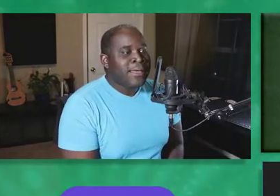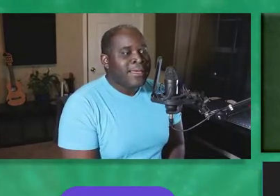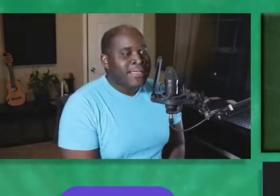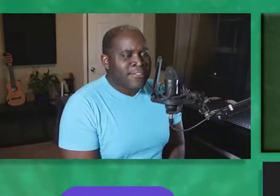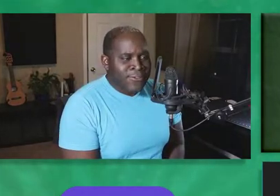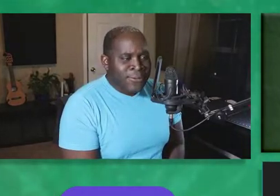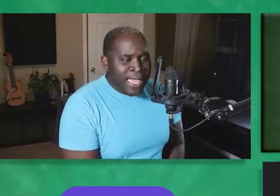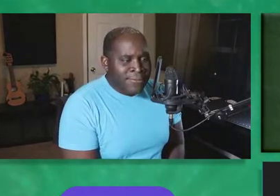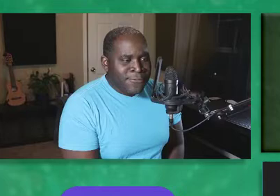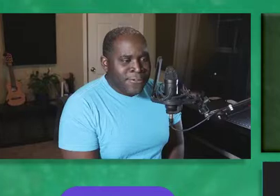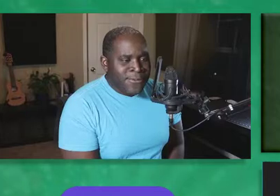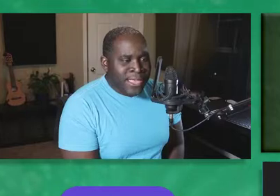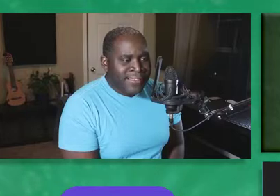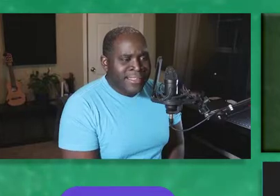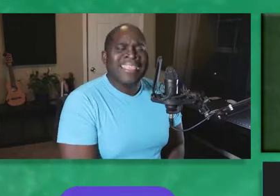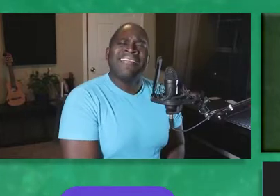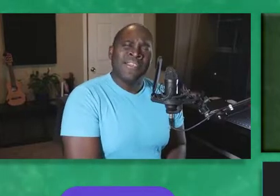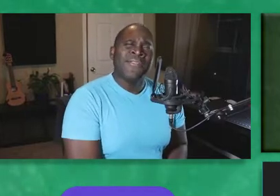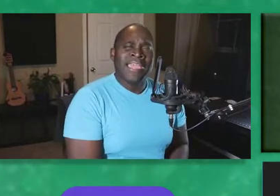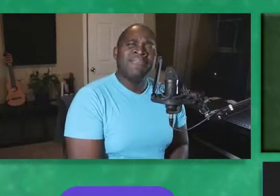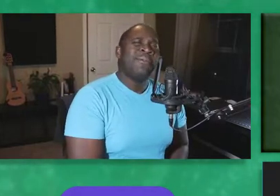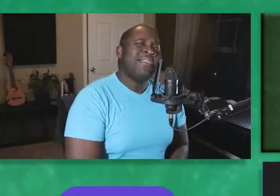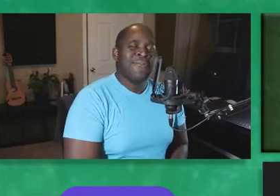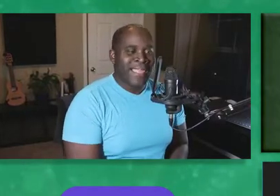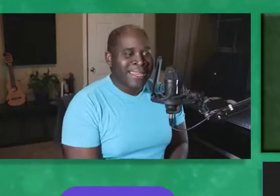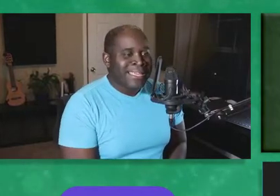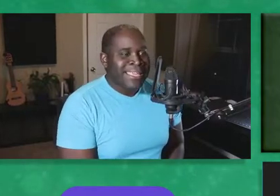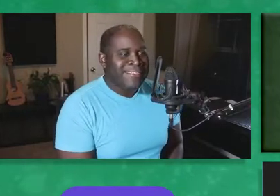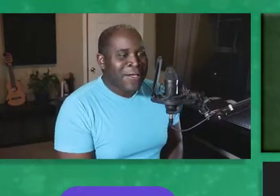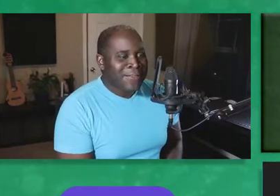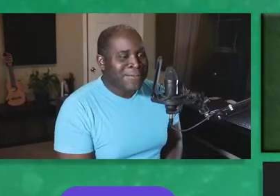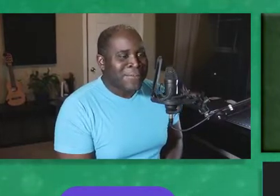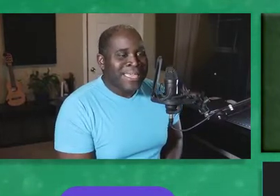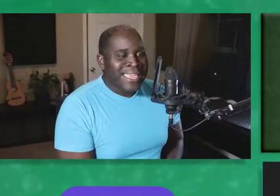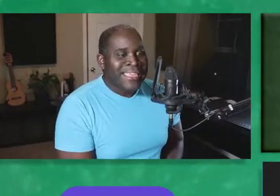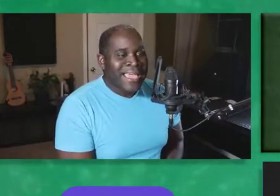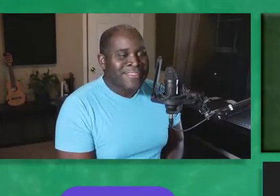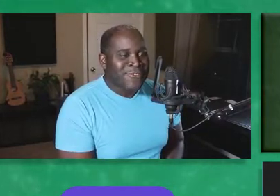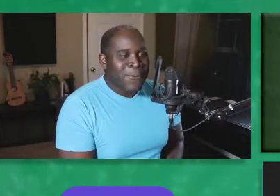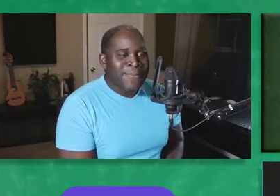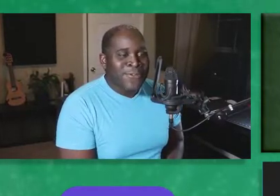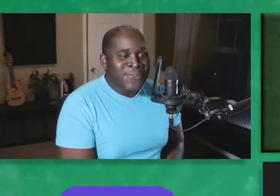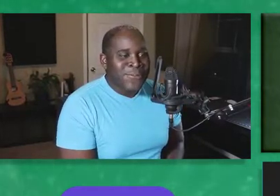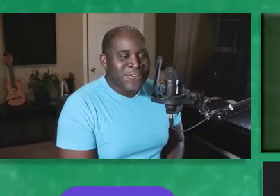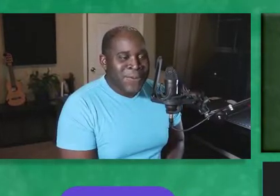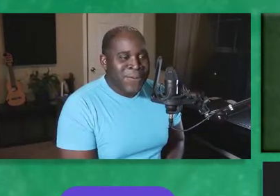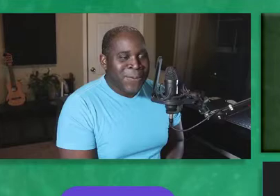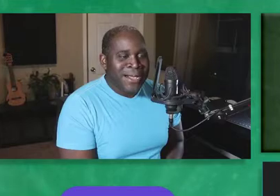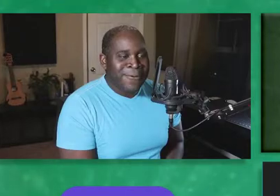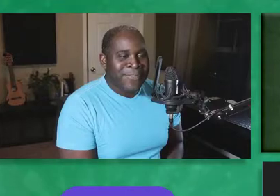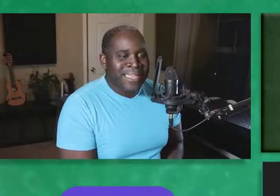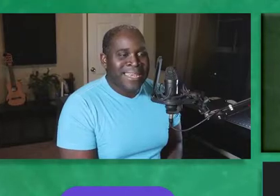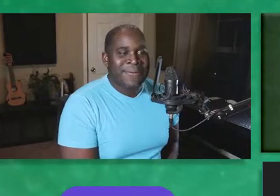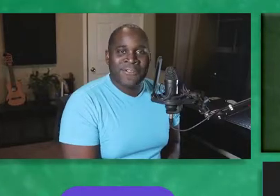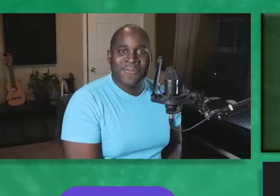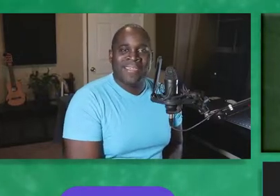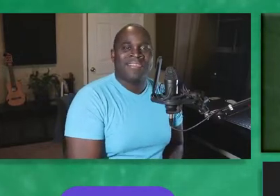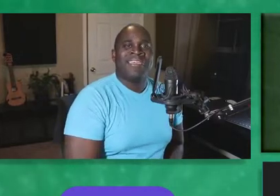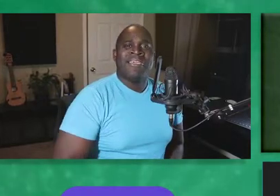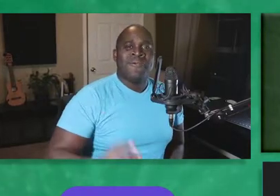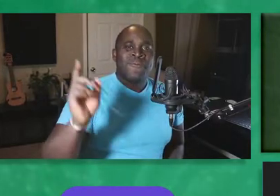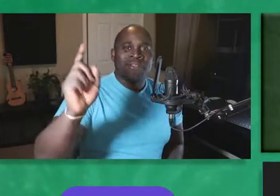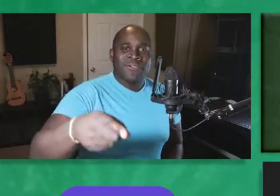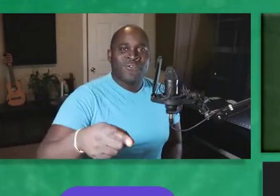Also, did you know Callum is voiced by Jack DeSena? Yes, I know that. Everybody knows that. He's awesome. He has a YouTube show with a guy named Chris